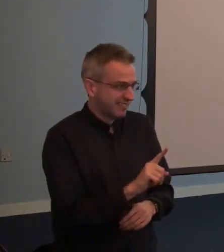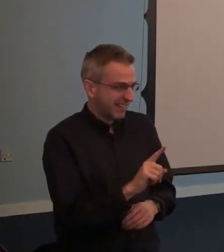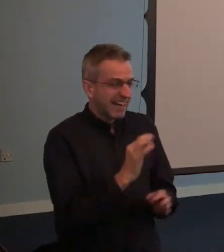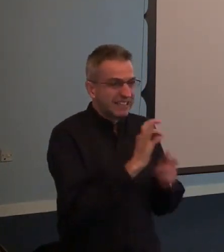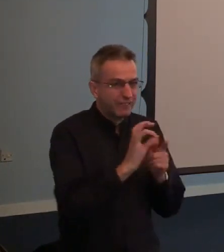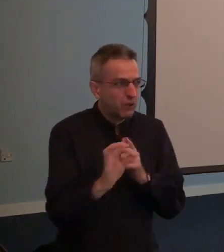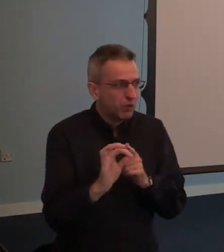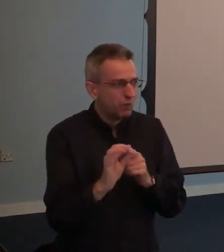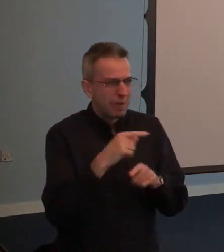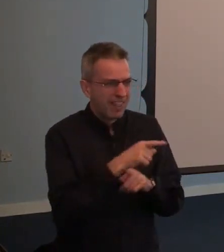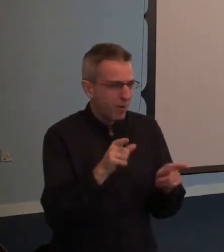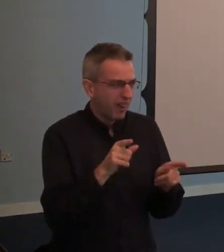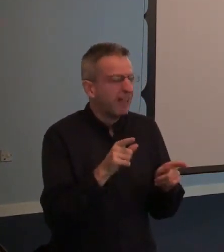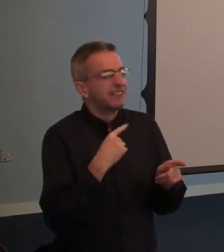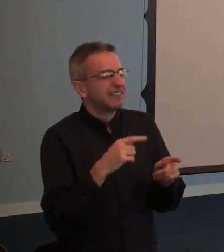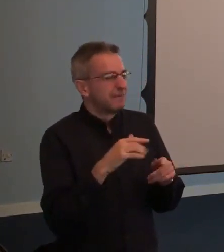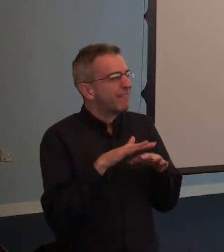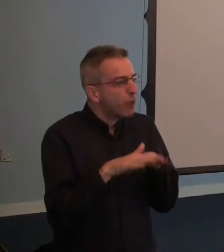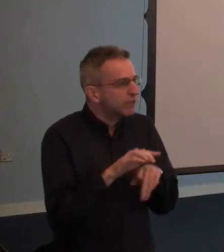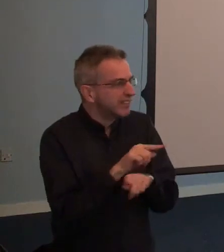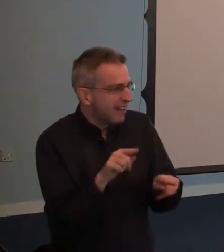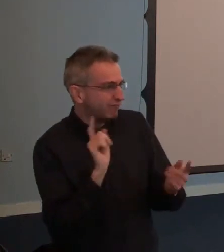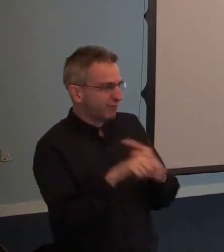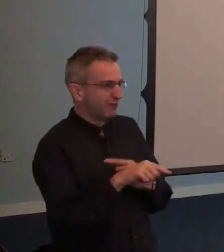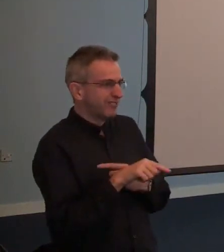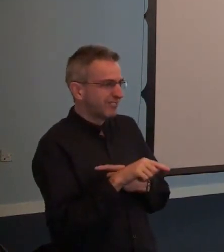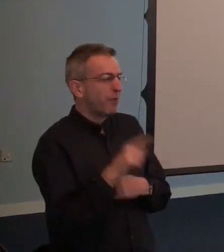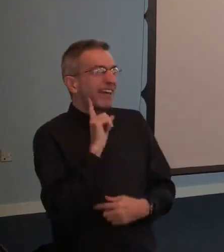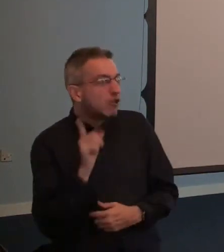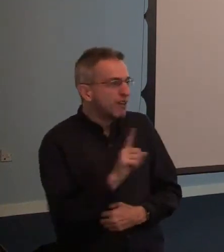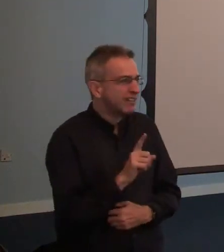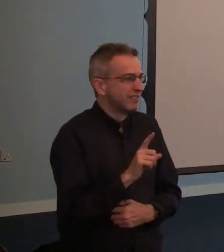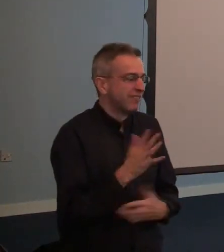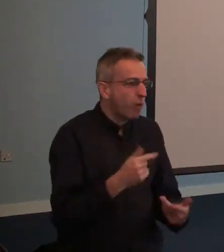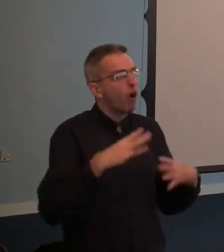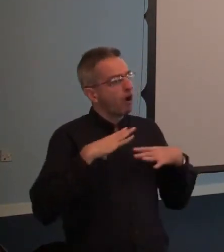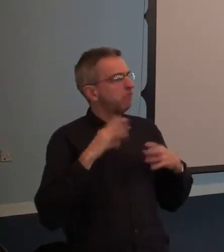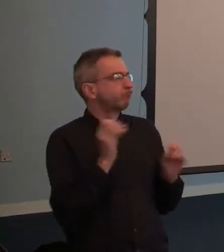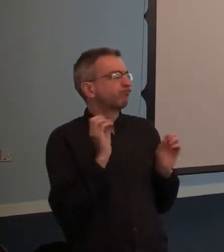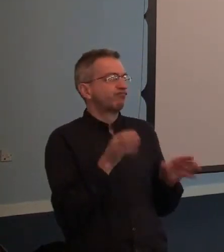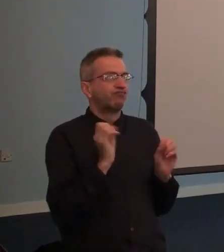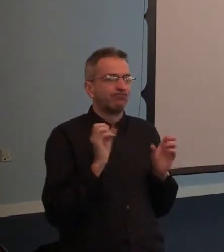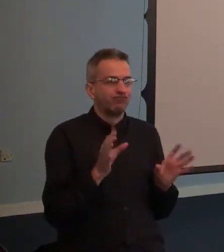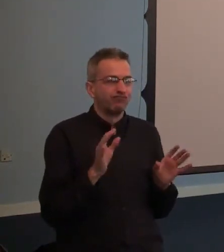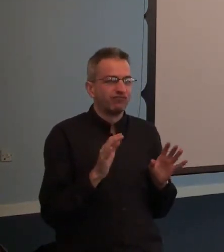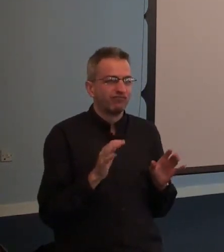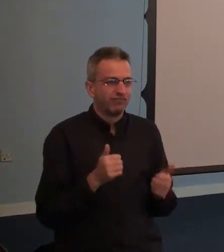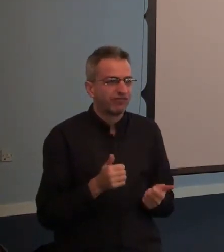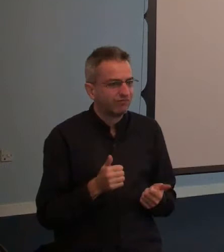participants, because we thought, if we bring in a deaf person, it might influence the participants' responses. So we thought they would feel